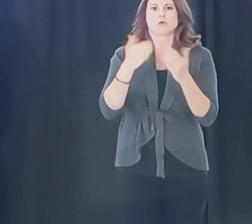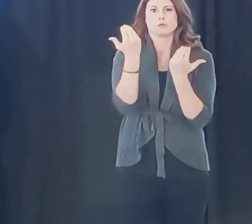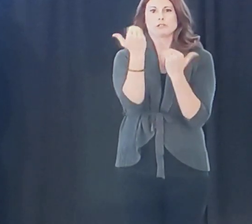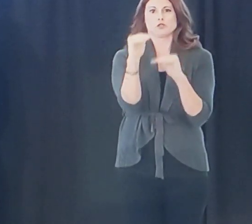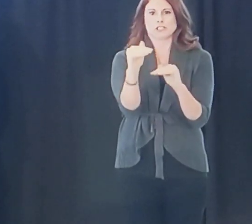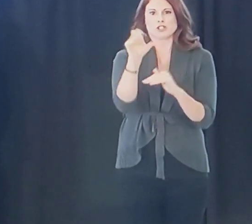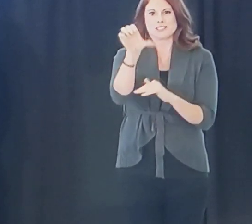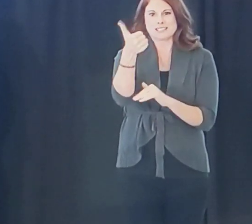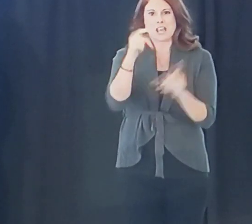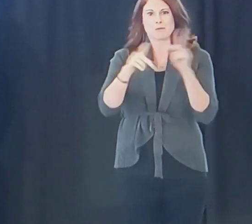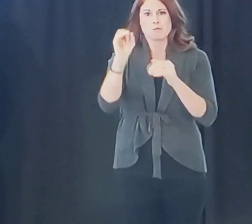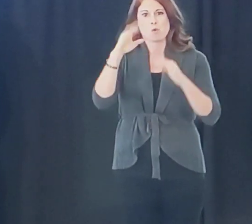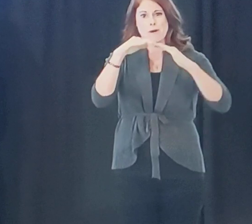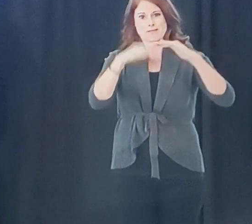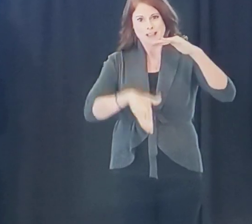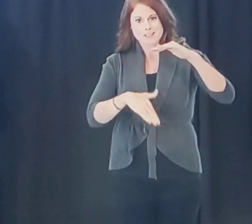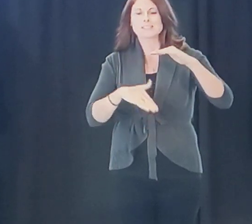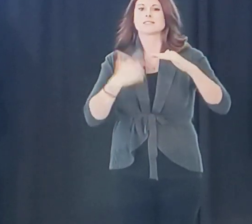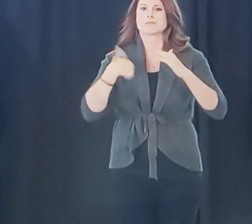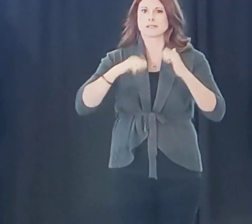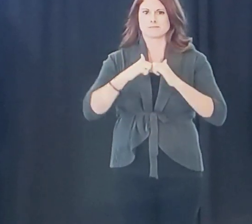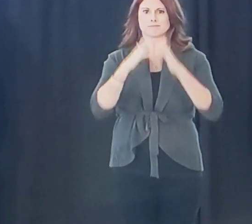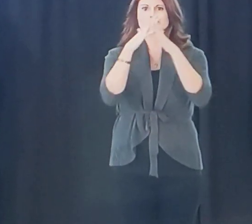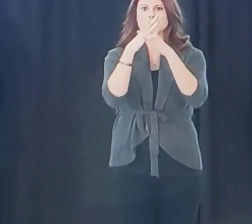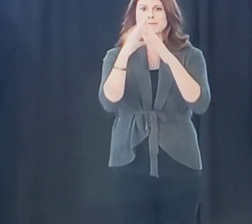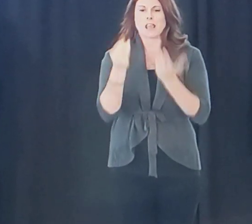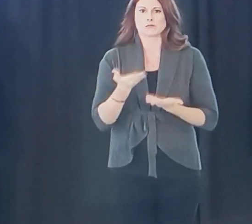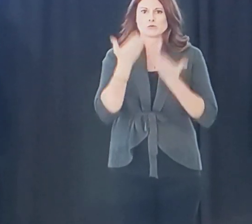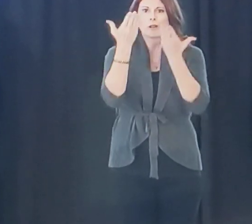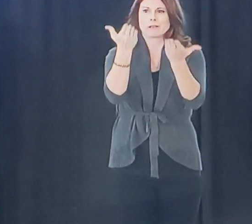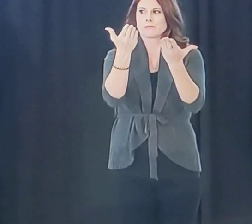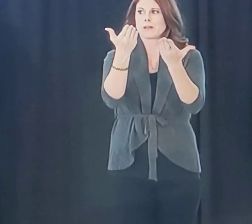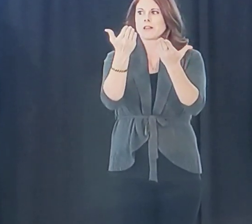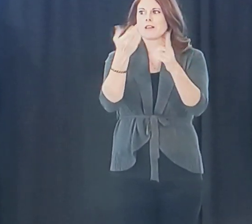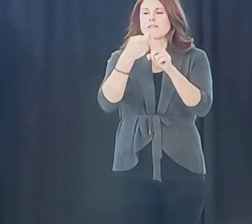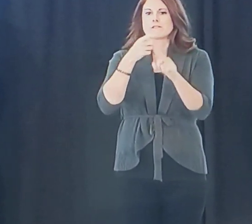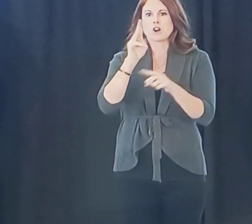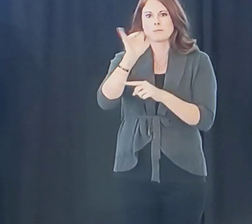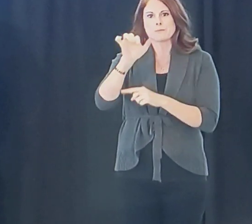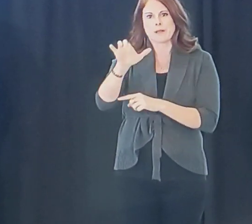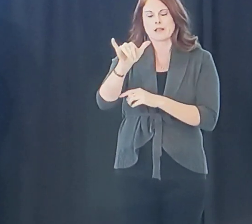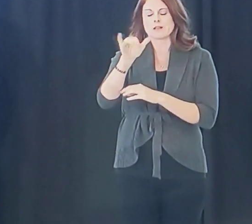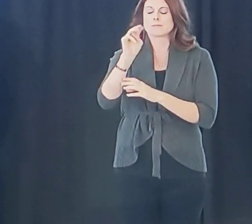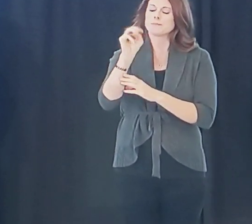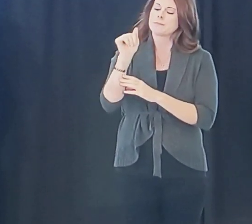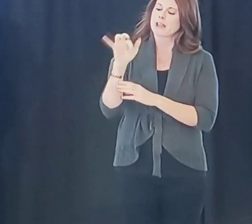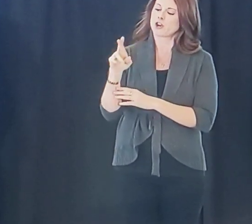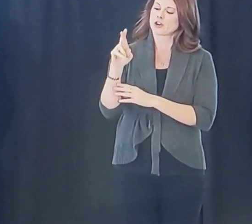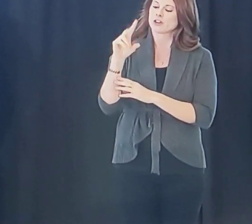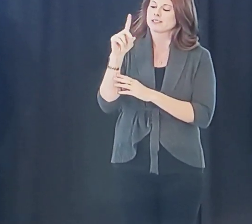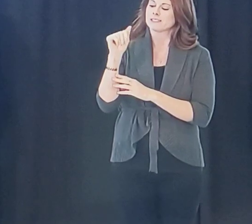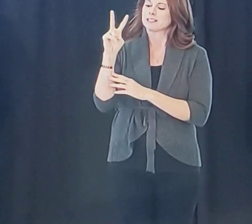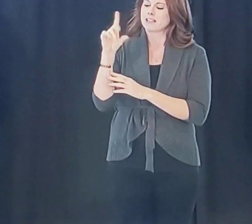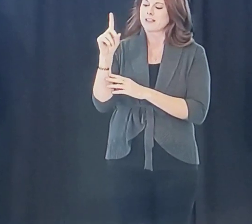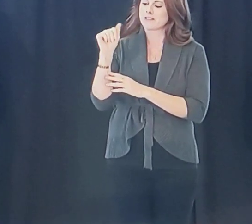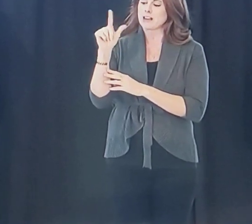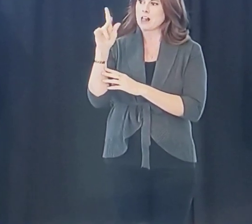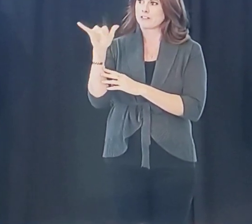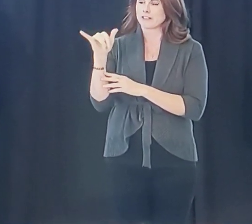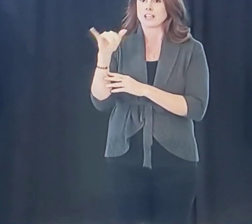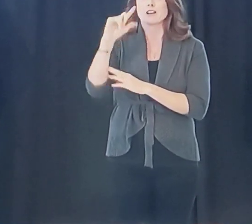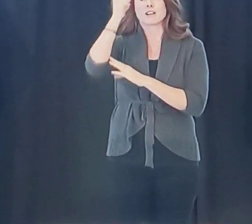restrictions of 10 and less that have been implemented and recommended by Mayor David Alvey, Governor